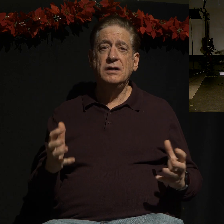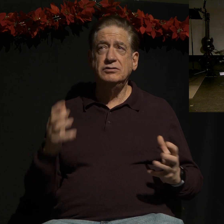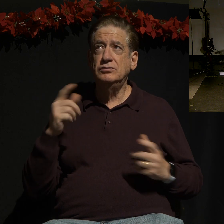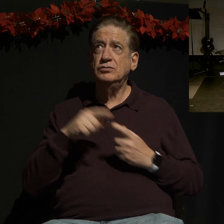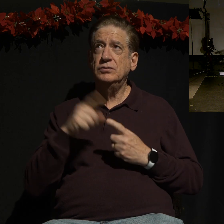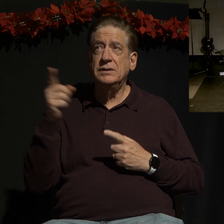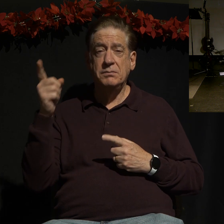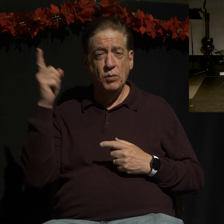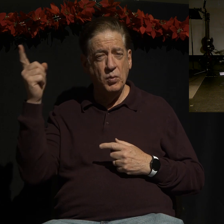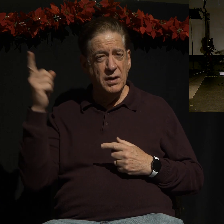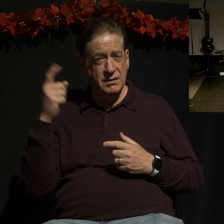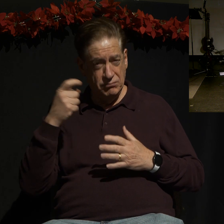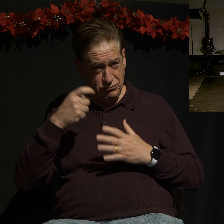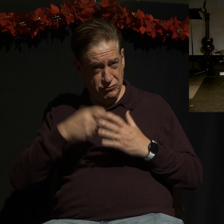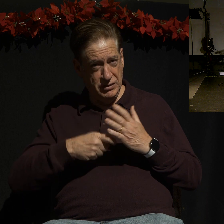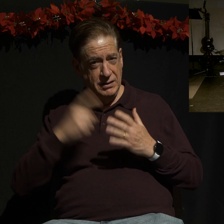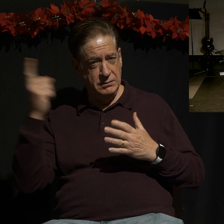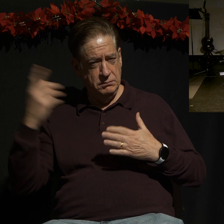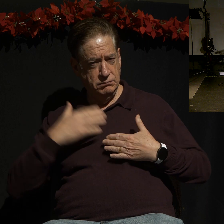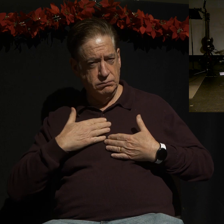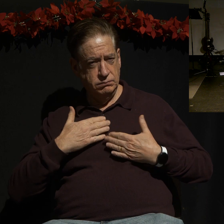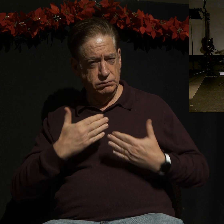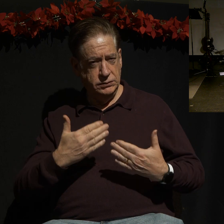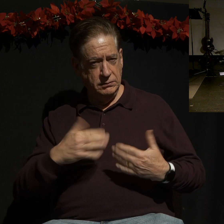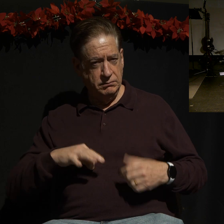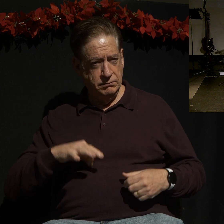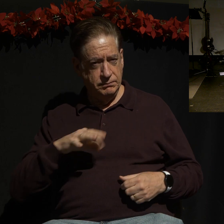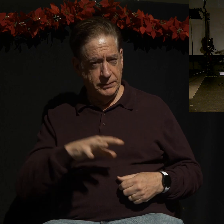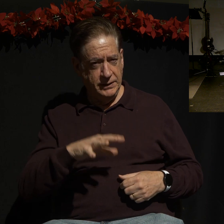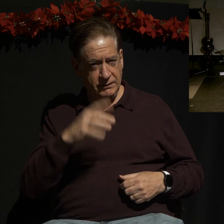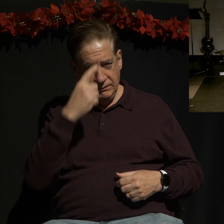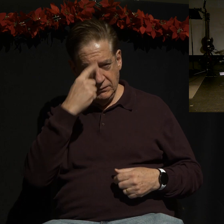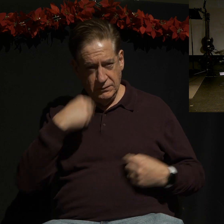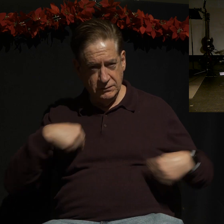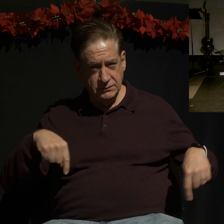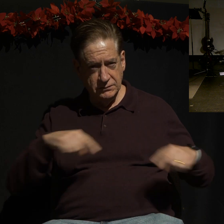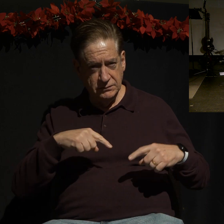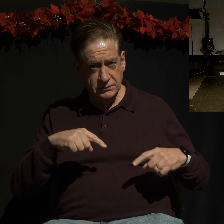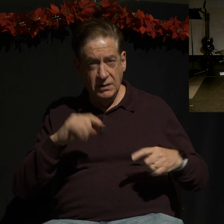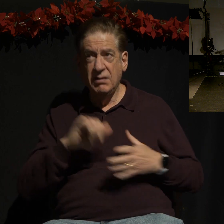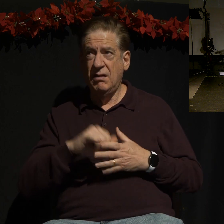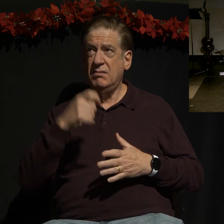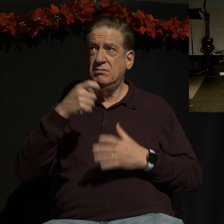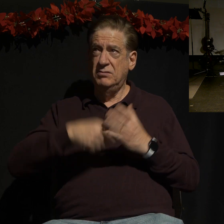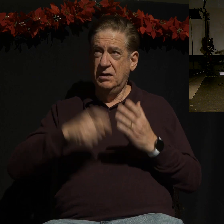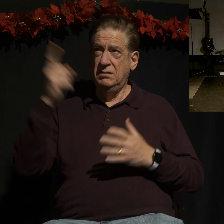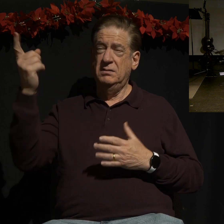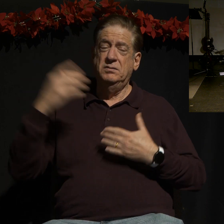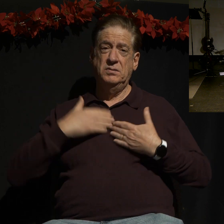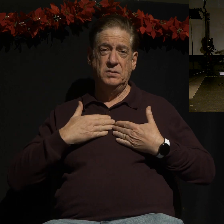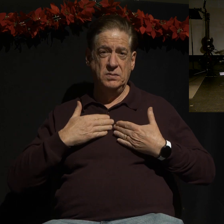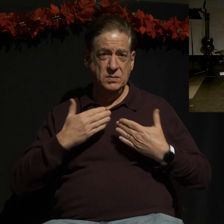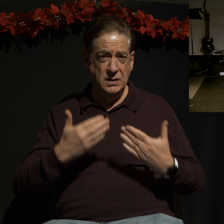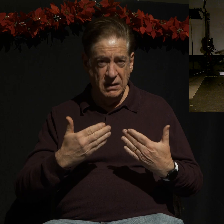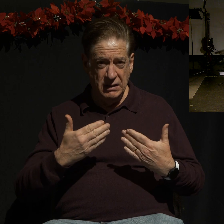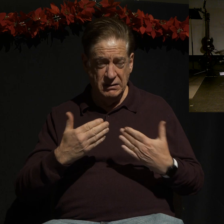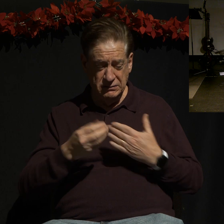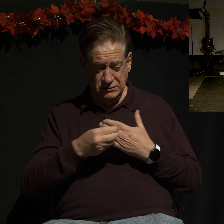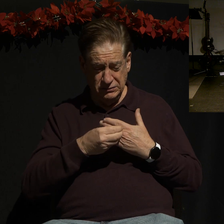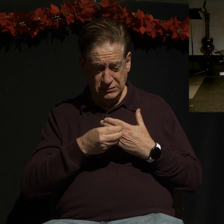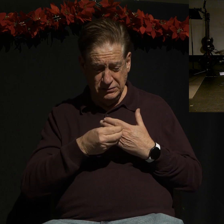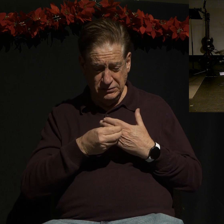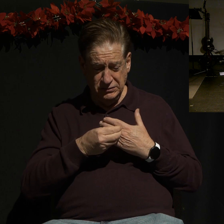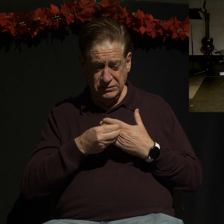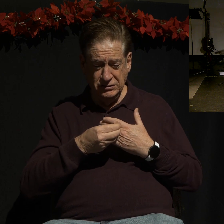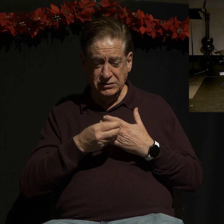pay for us? That was the price that he was willing to pay, to shed his